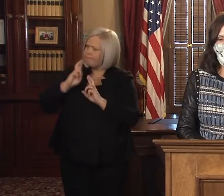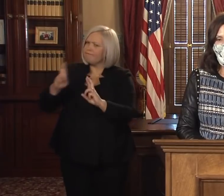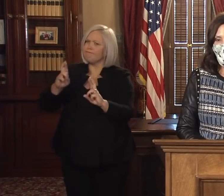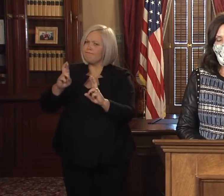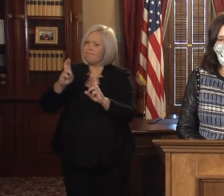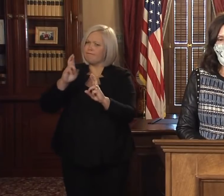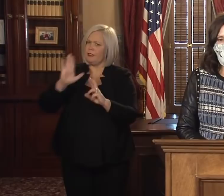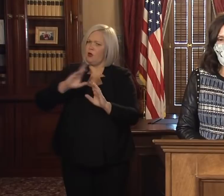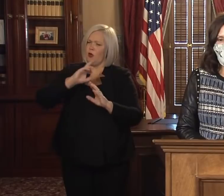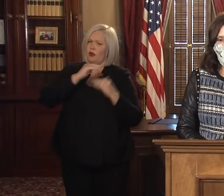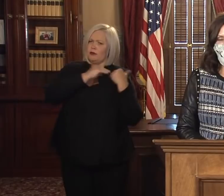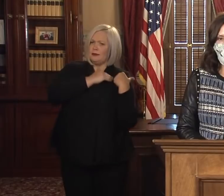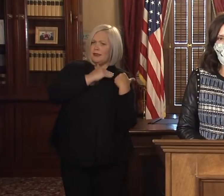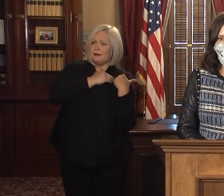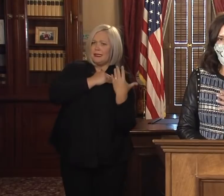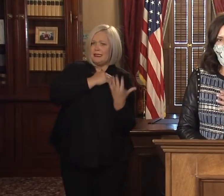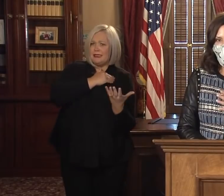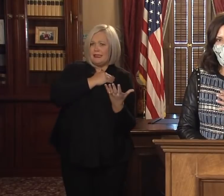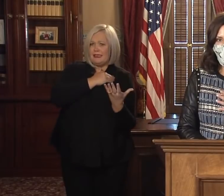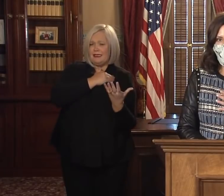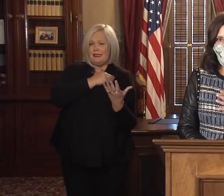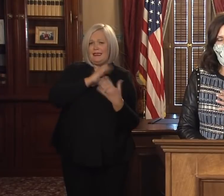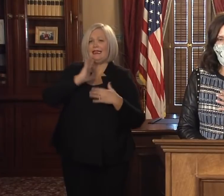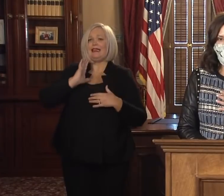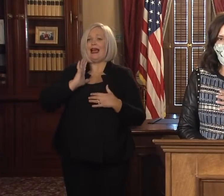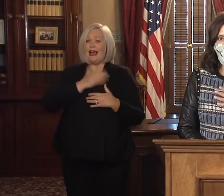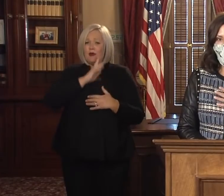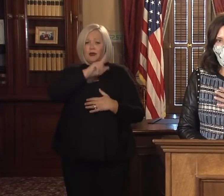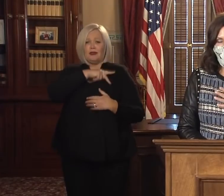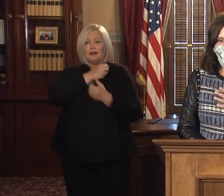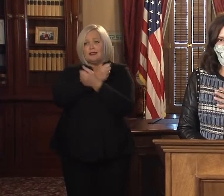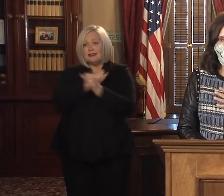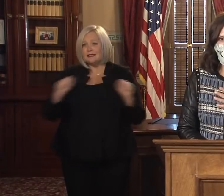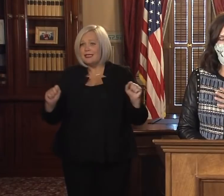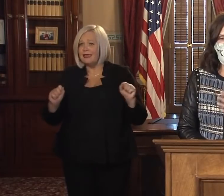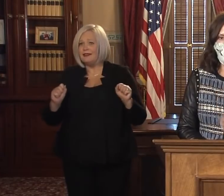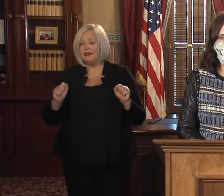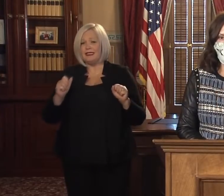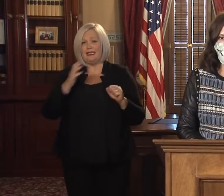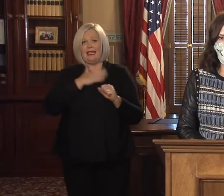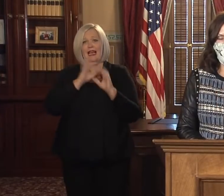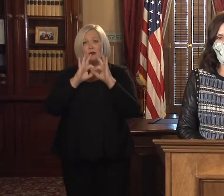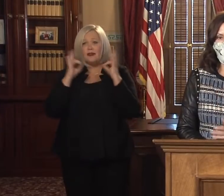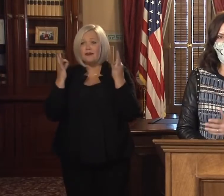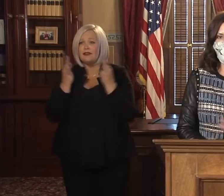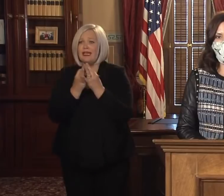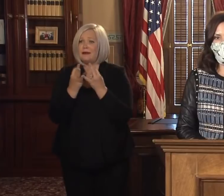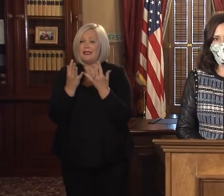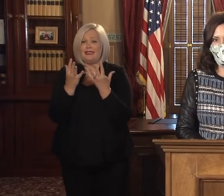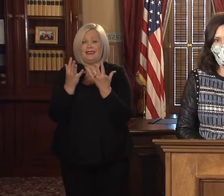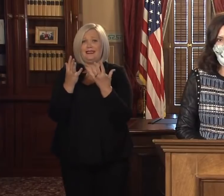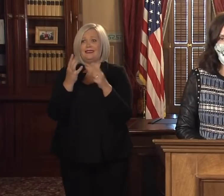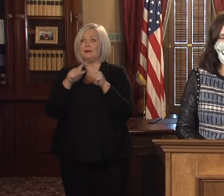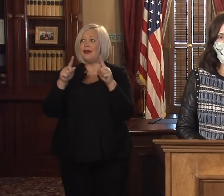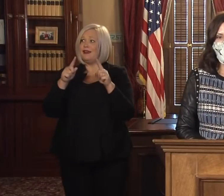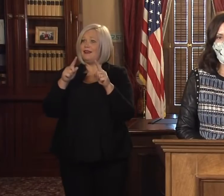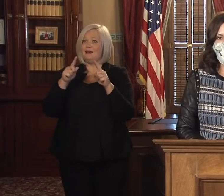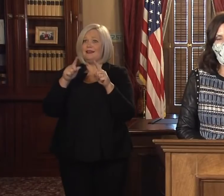role. It's about our personal safety, it's about our personal families, but it's also about our